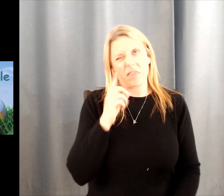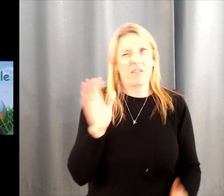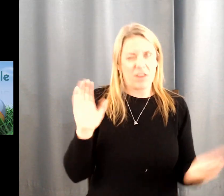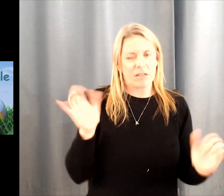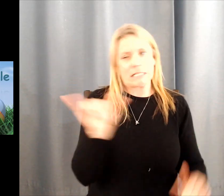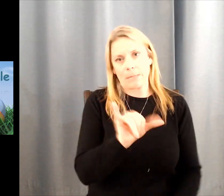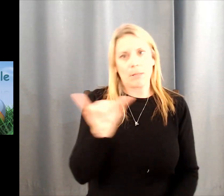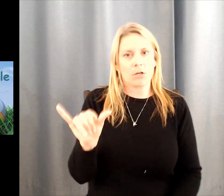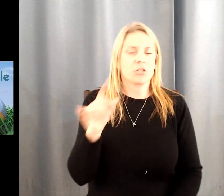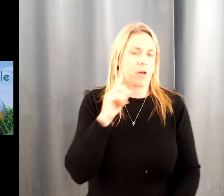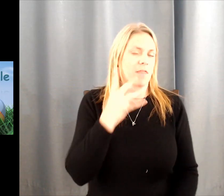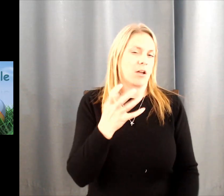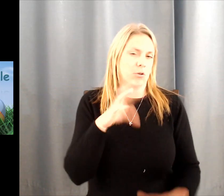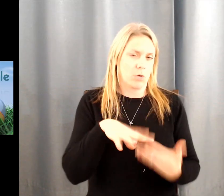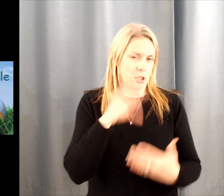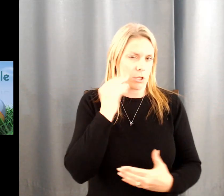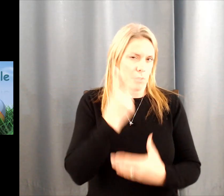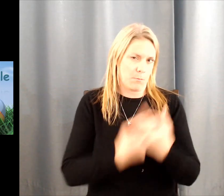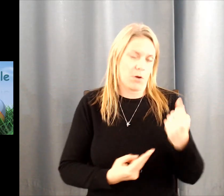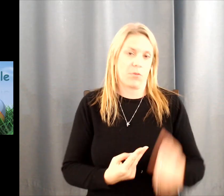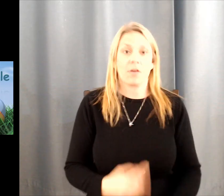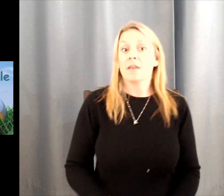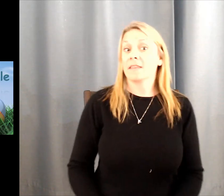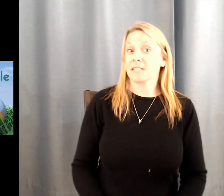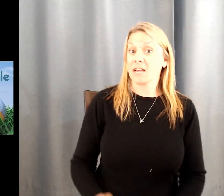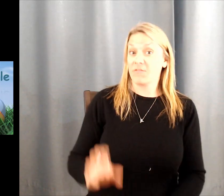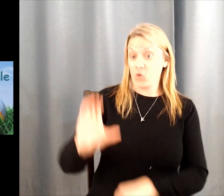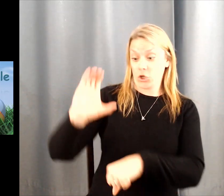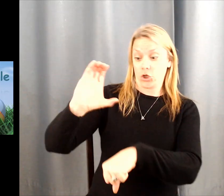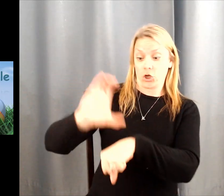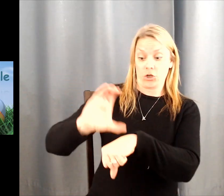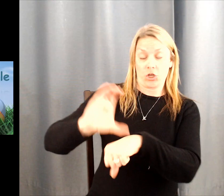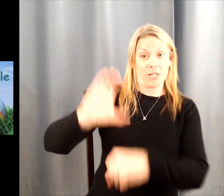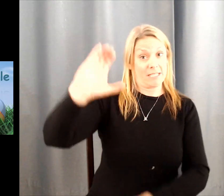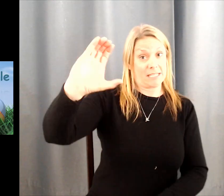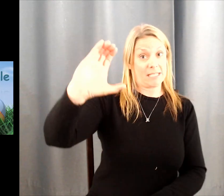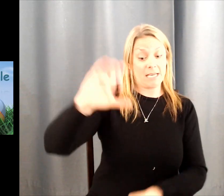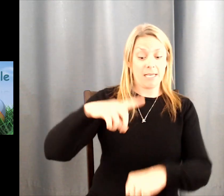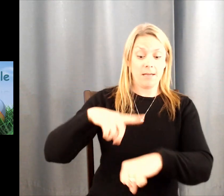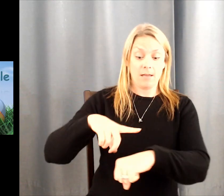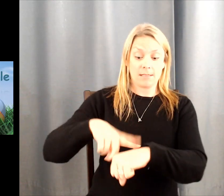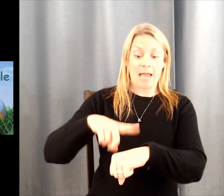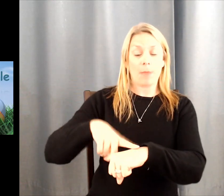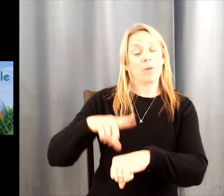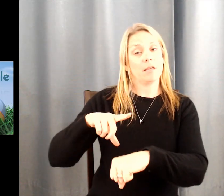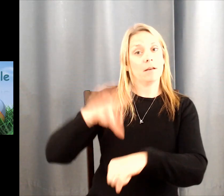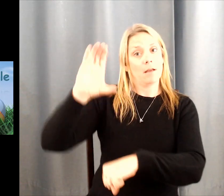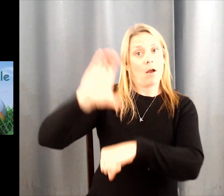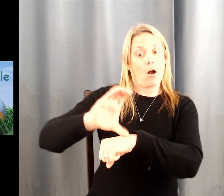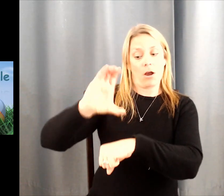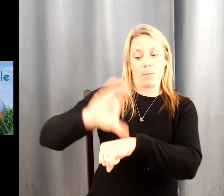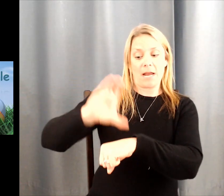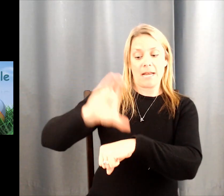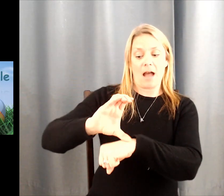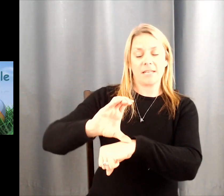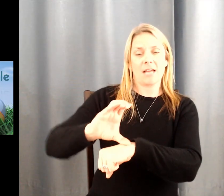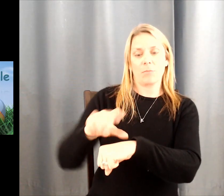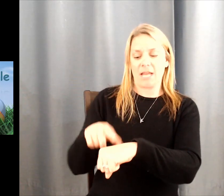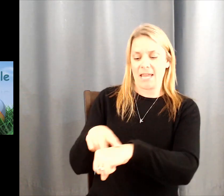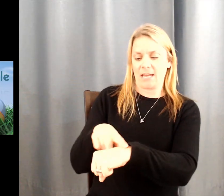very similar, so I thought you'd want to learn both. The sign for church is a C tapping on my non-dominant hand